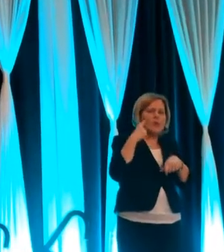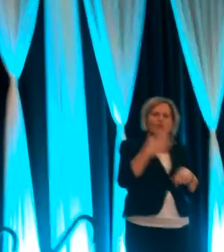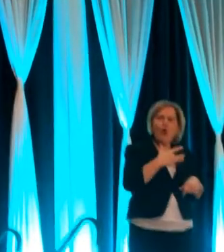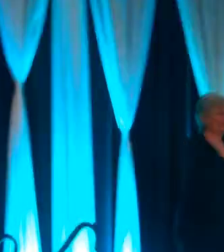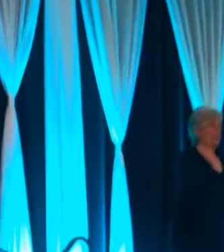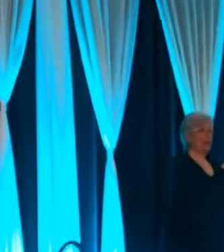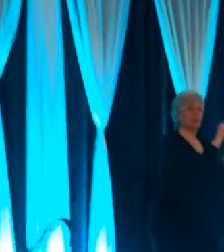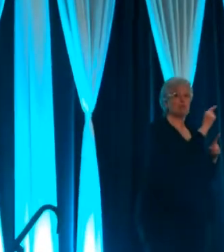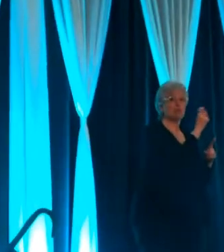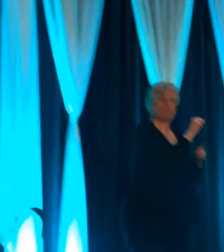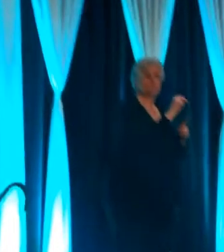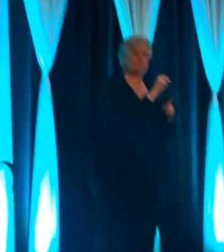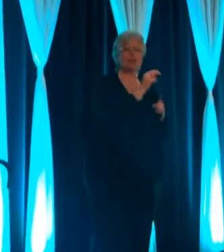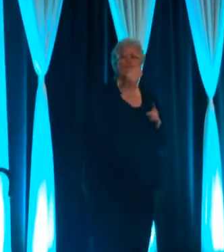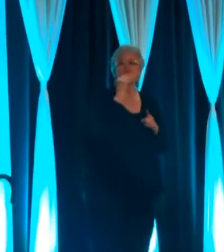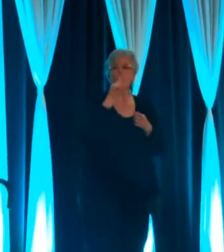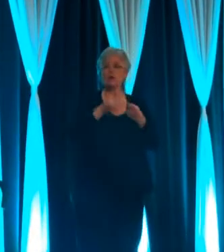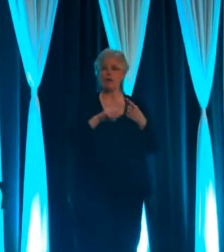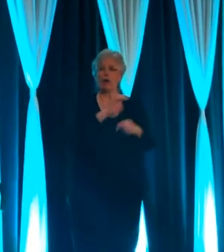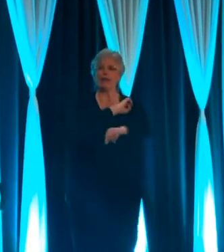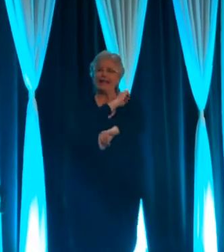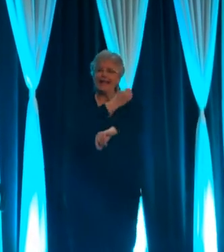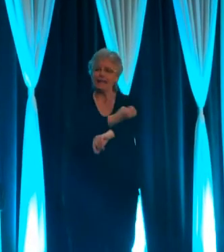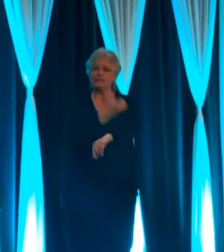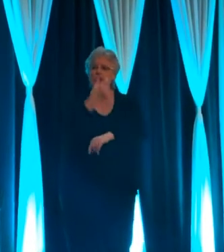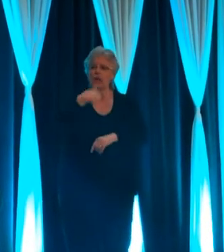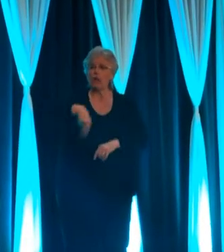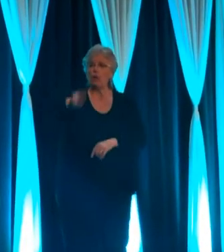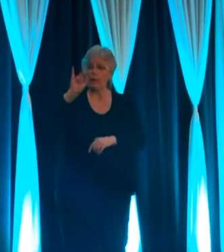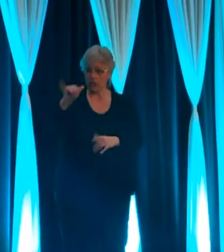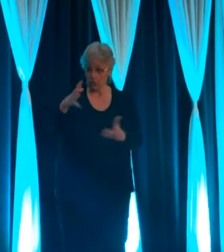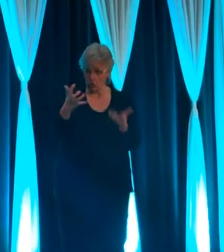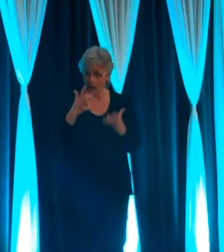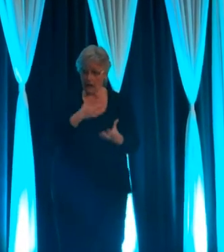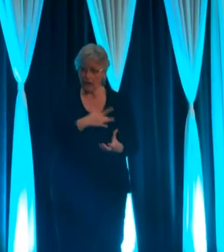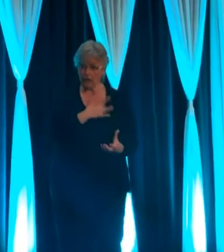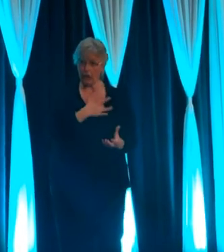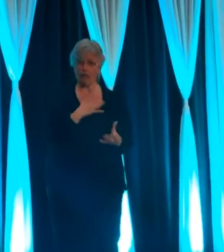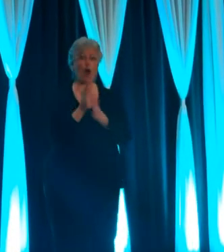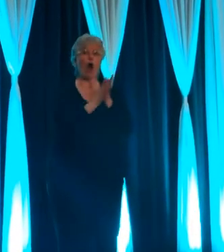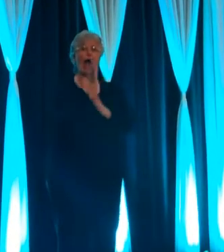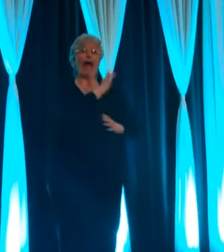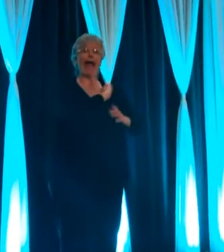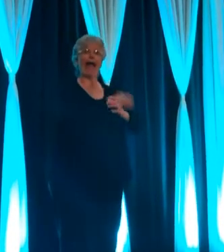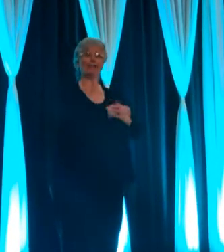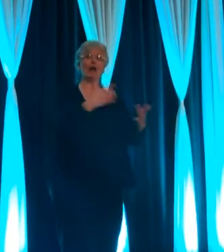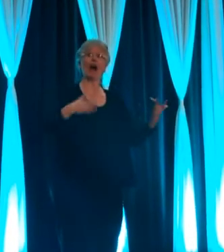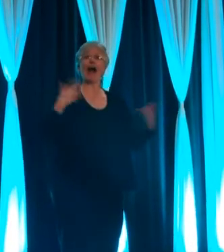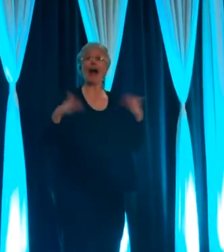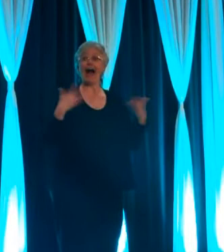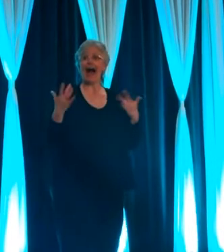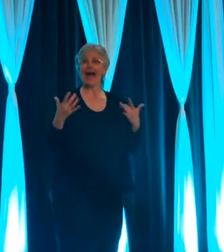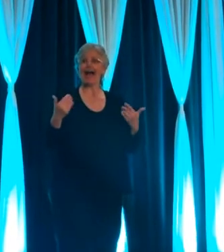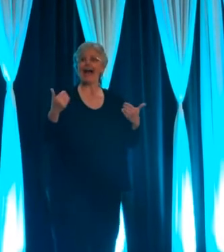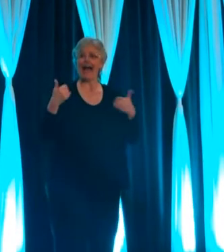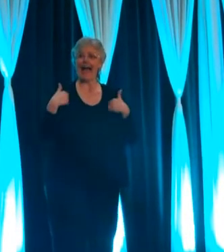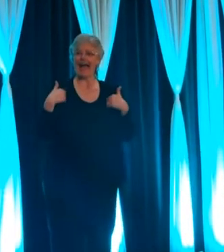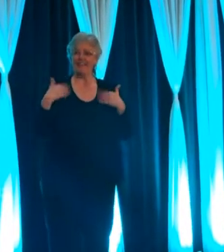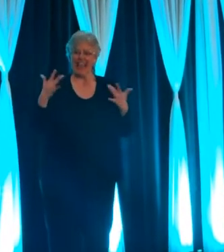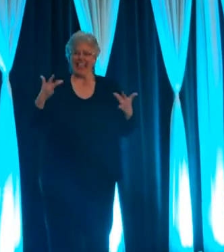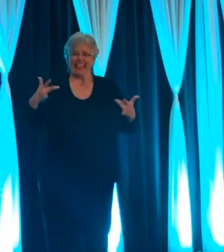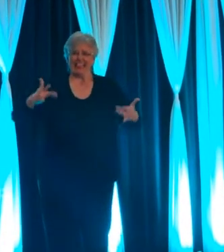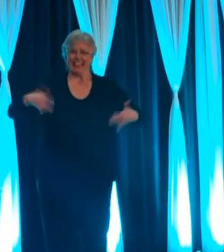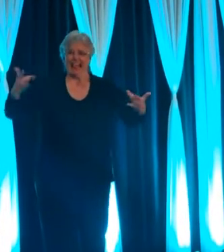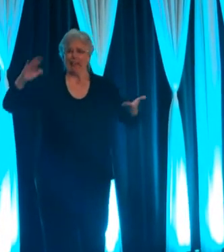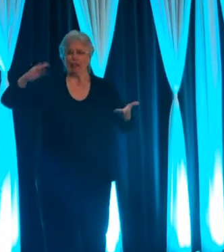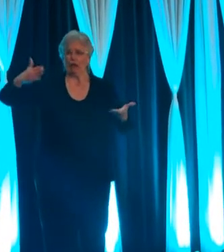heart speaking to you. What quality are you looking for? Do you want to feel spunky? Then have some blanched, or like a